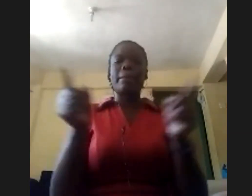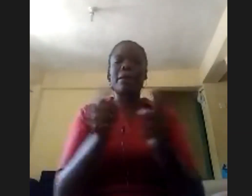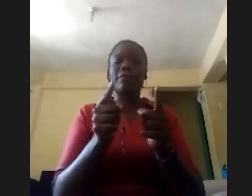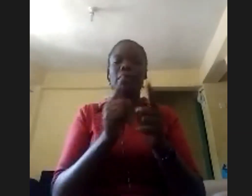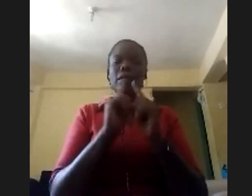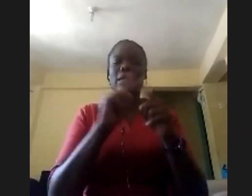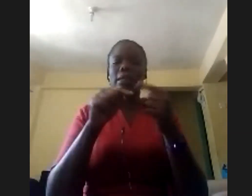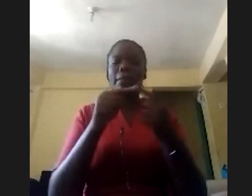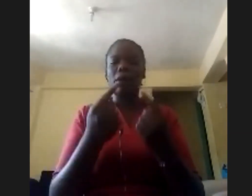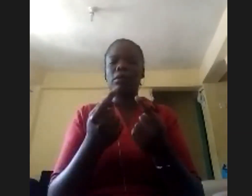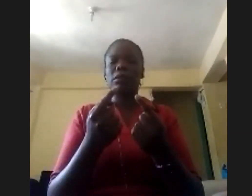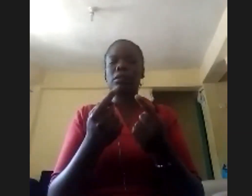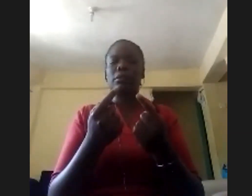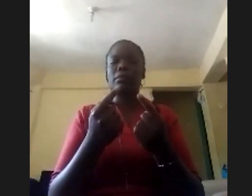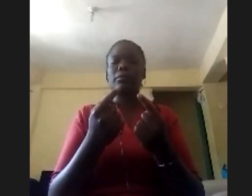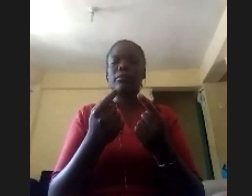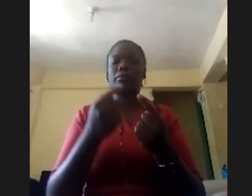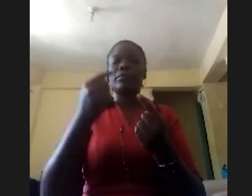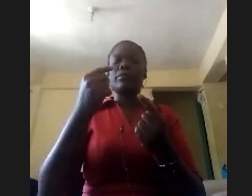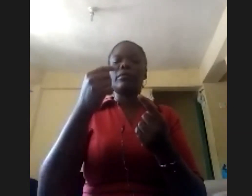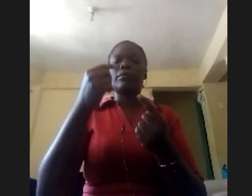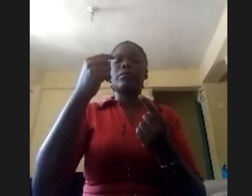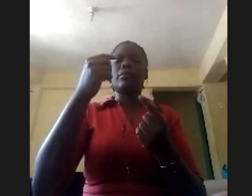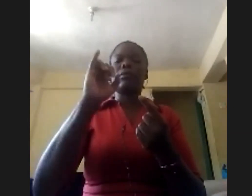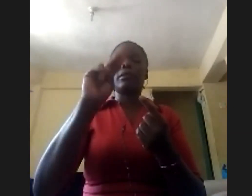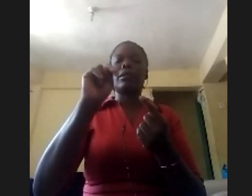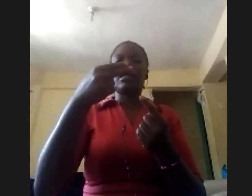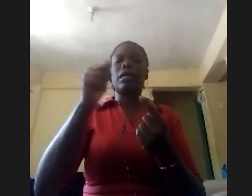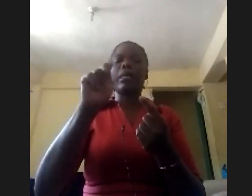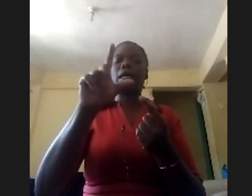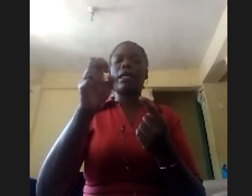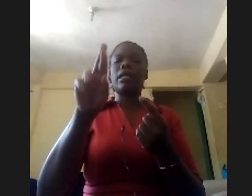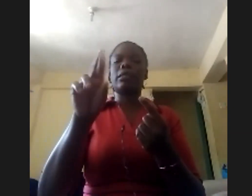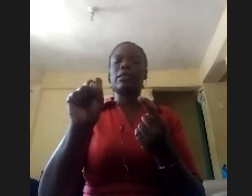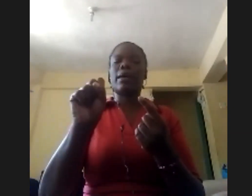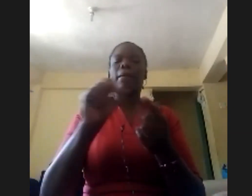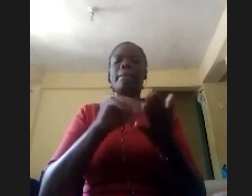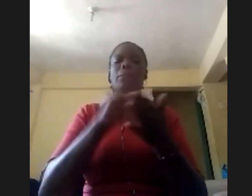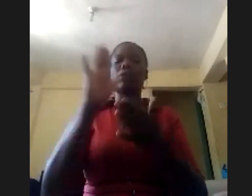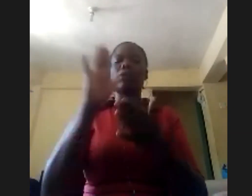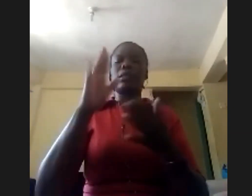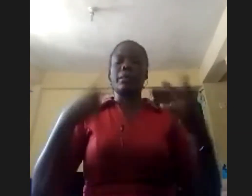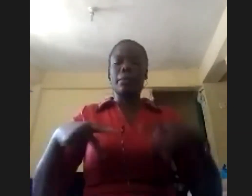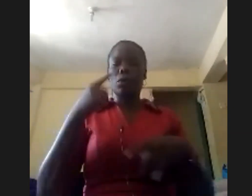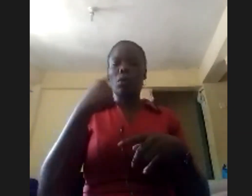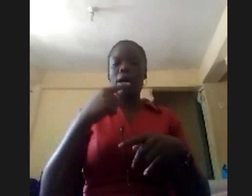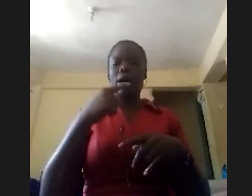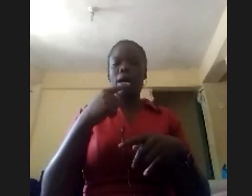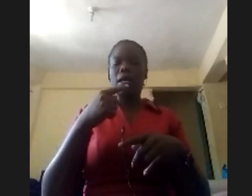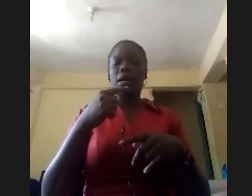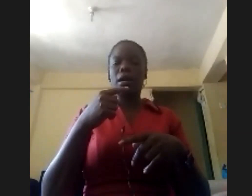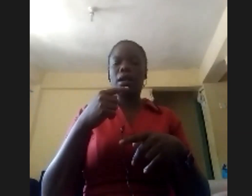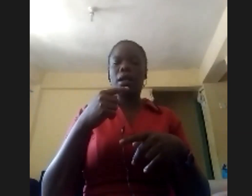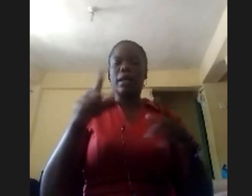else? Inhalants. So Yeah. inhalants mostly people who are culprit, I would say those who live in the